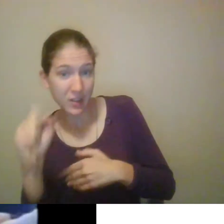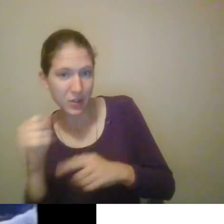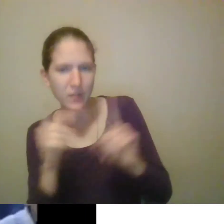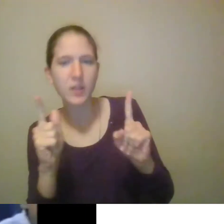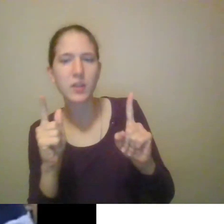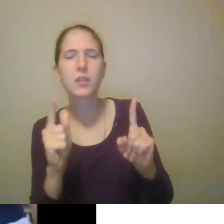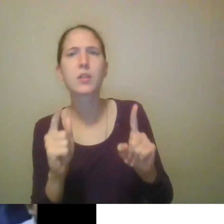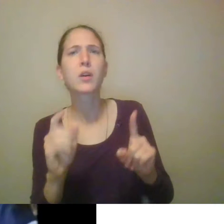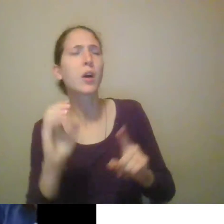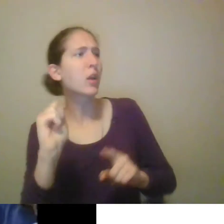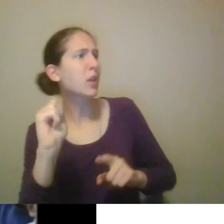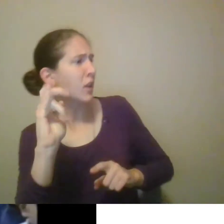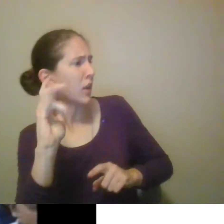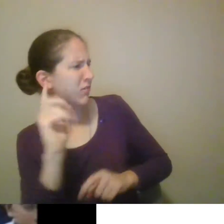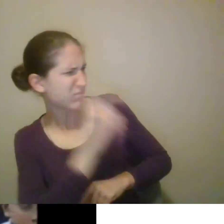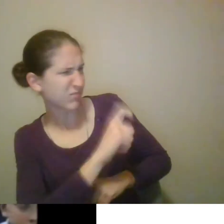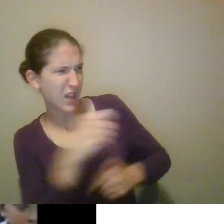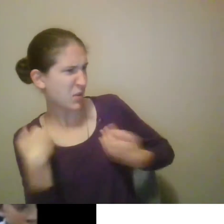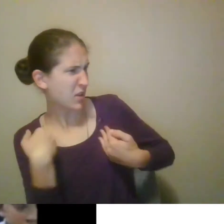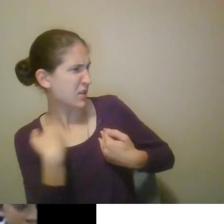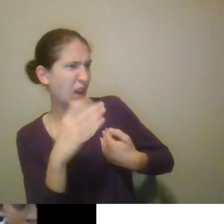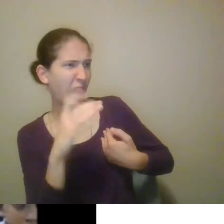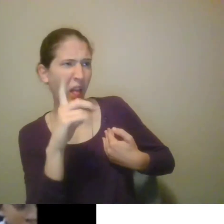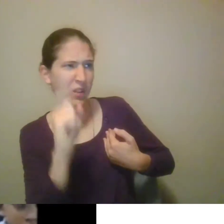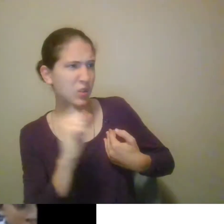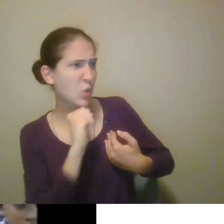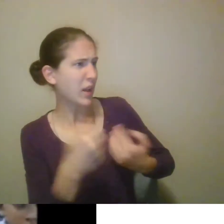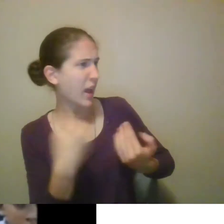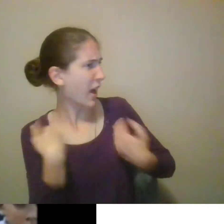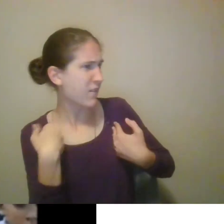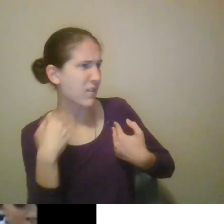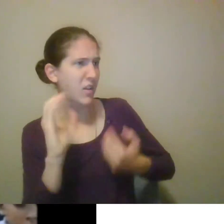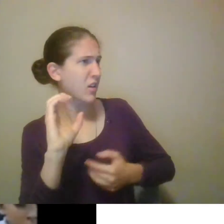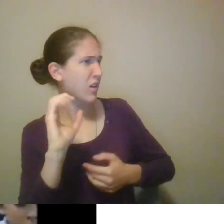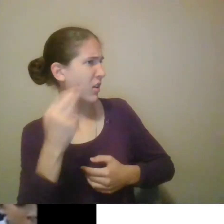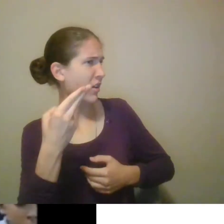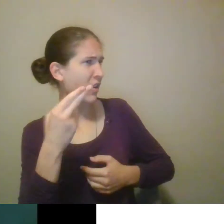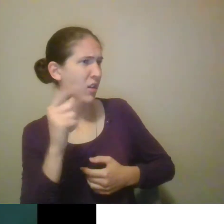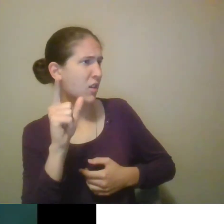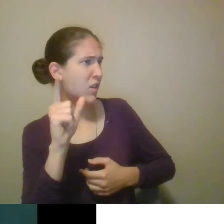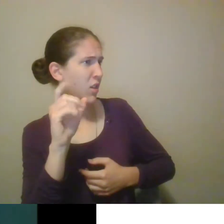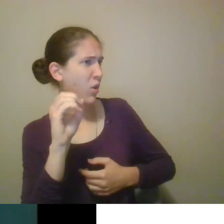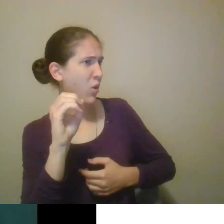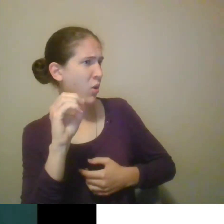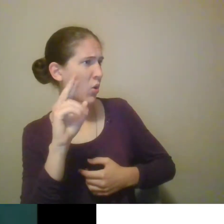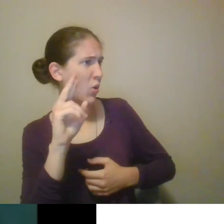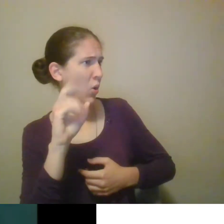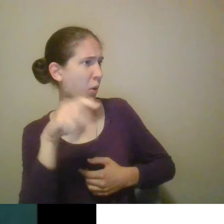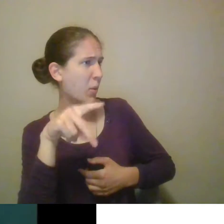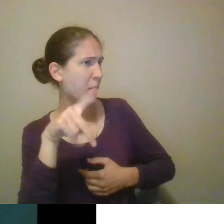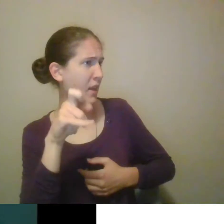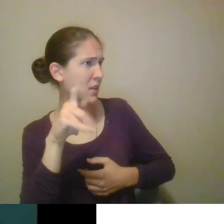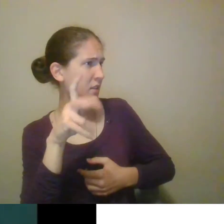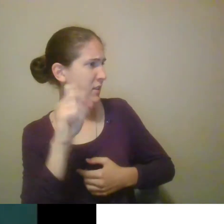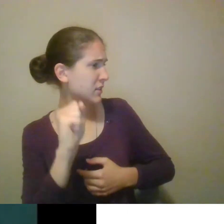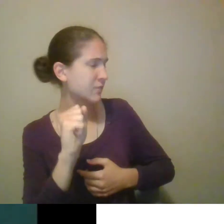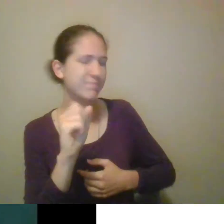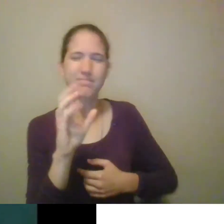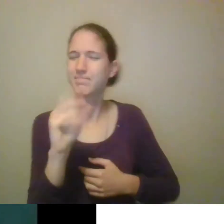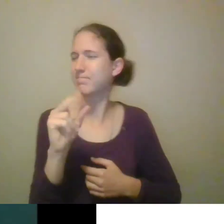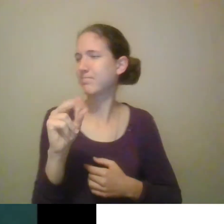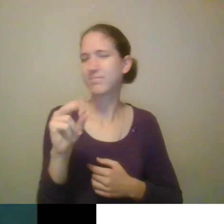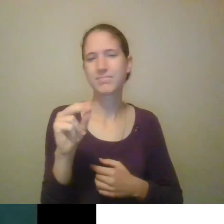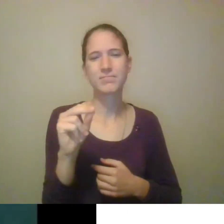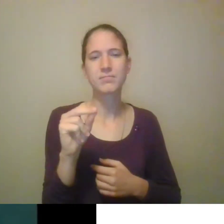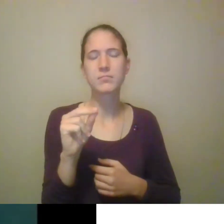Animal cells don't have chloroplast. Animal cells do not have chloroplasts. All right, the only exception to that is the